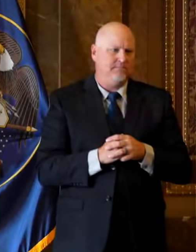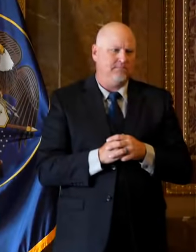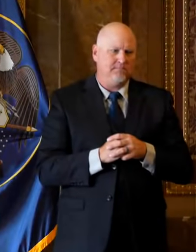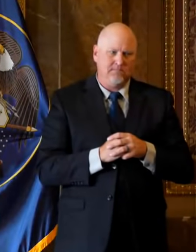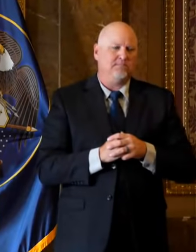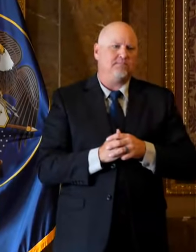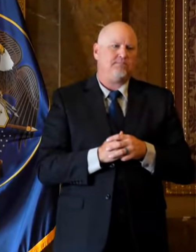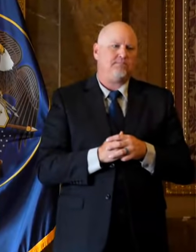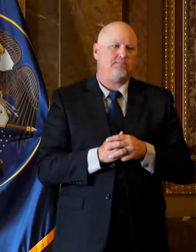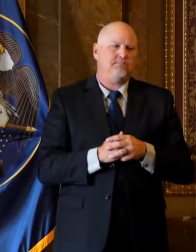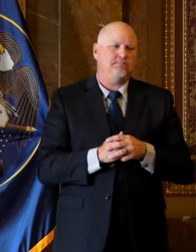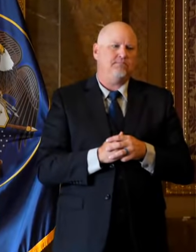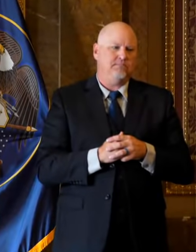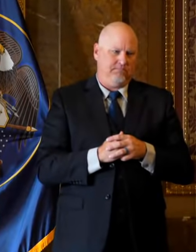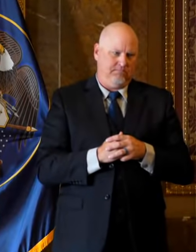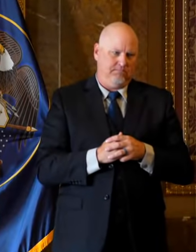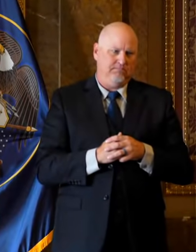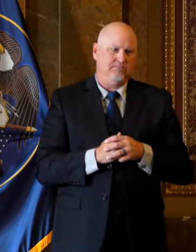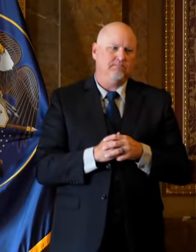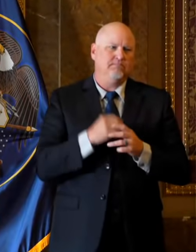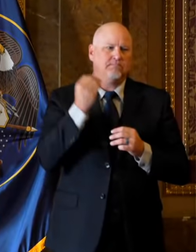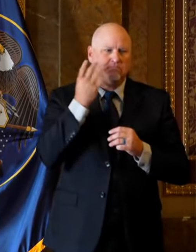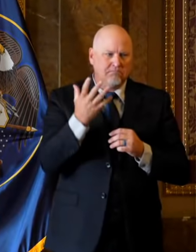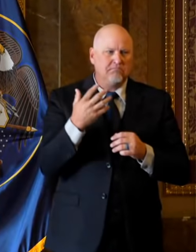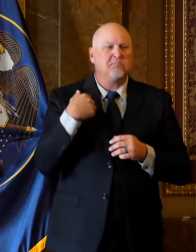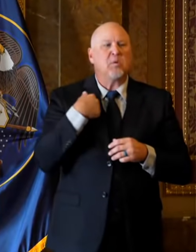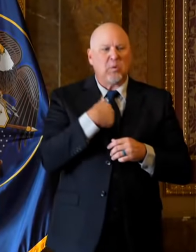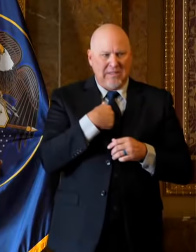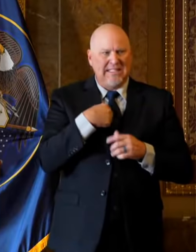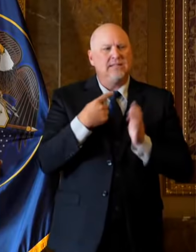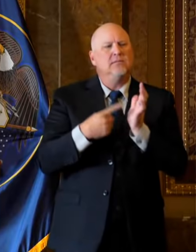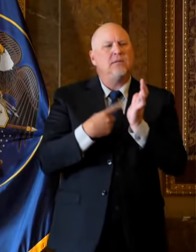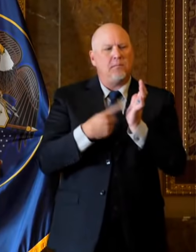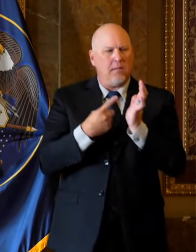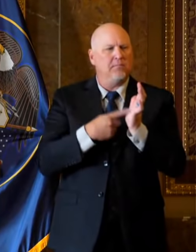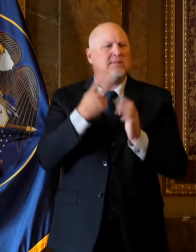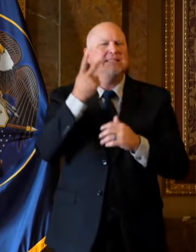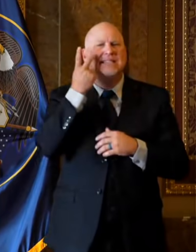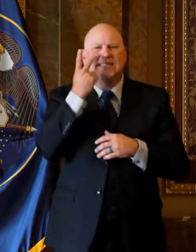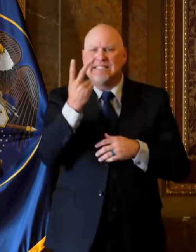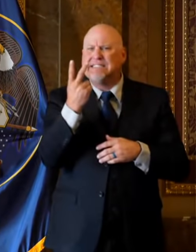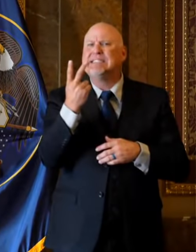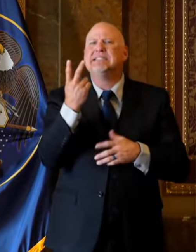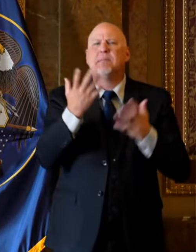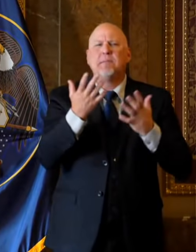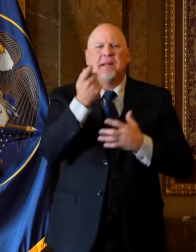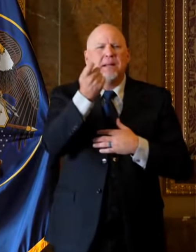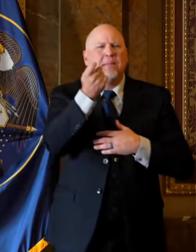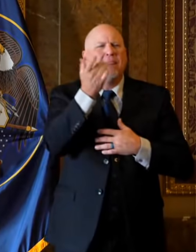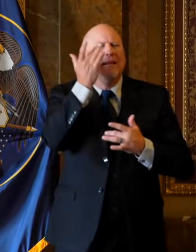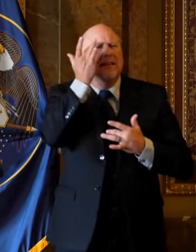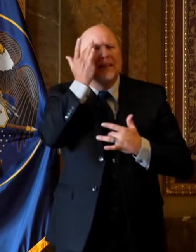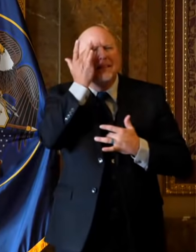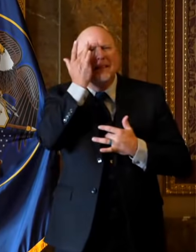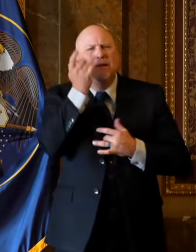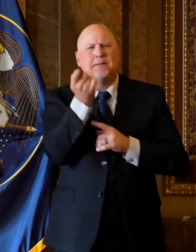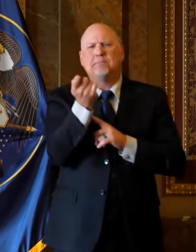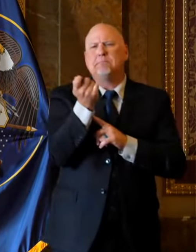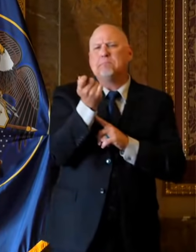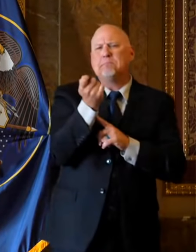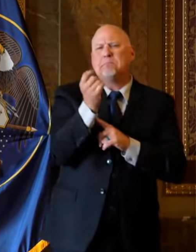And so we do sometimes see mild illness, as was mentioned. Sometimes we see more serious illness, especially